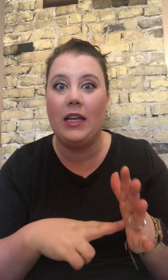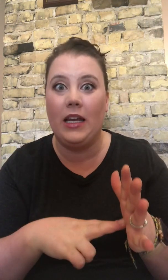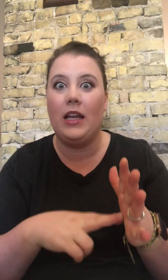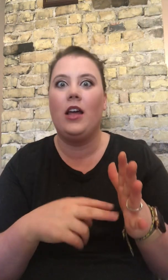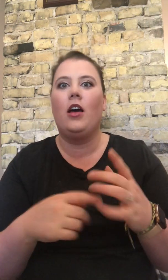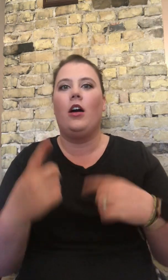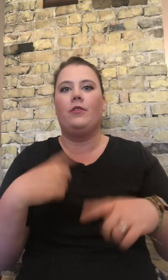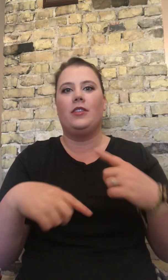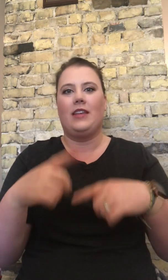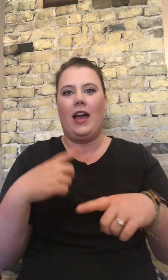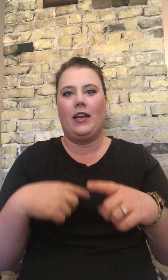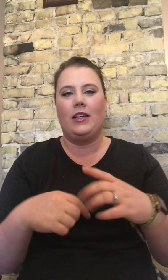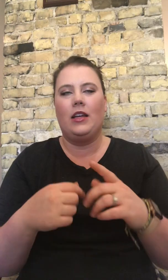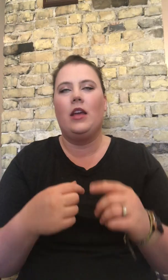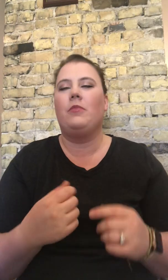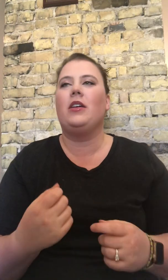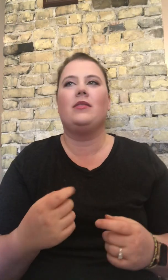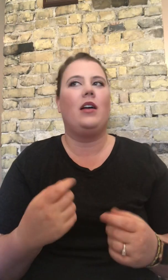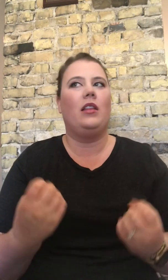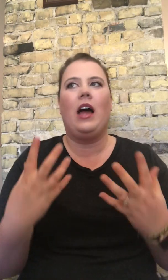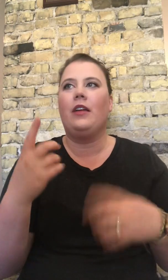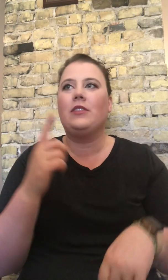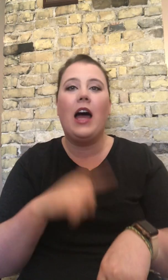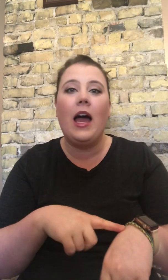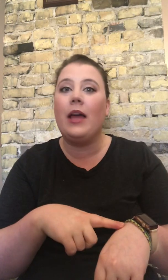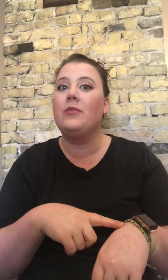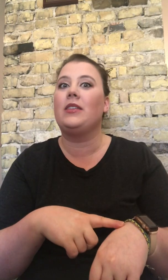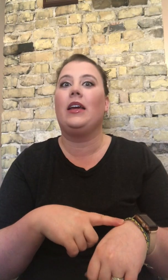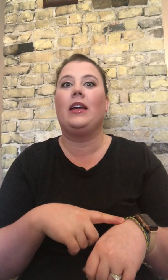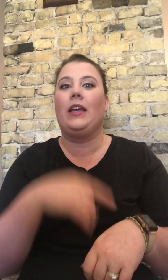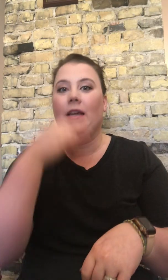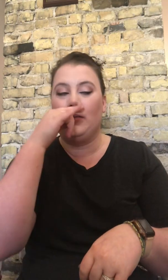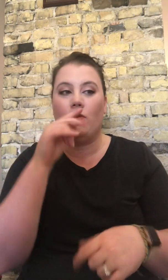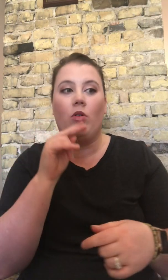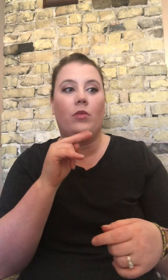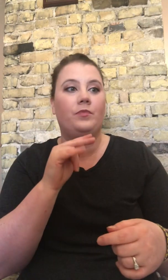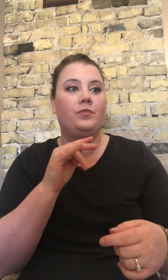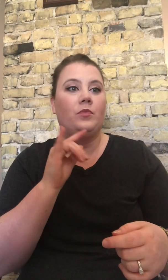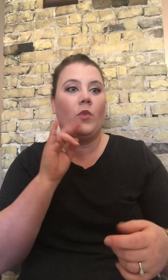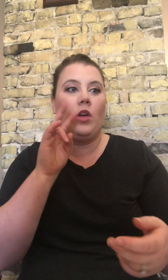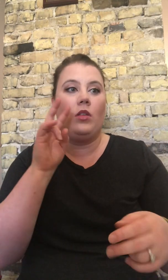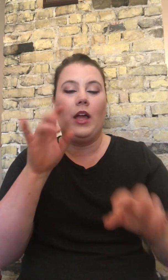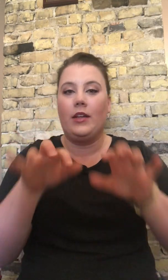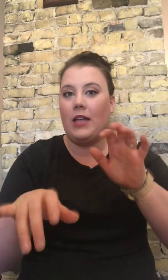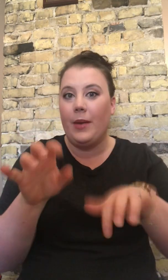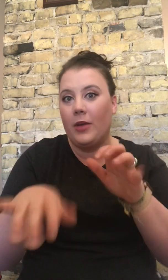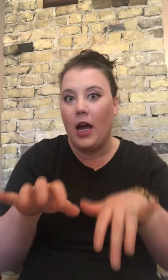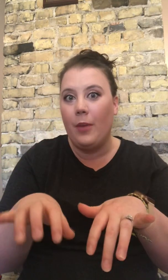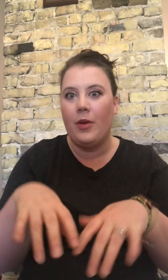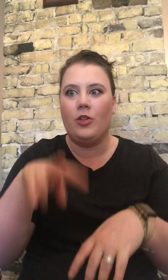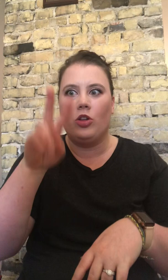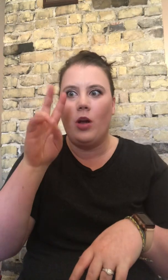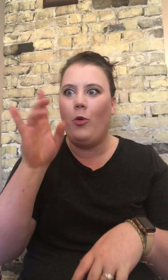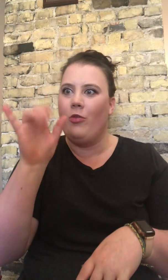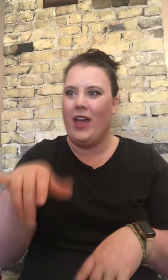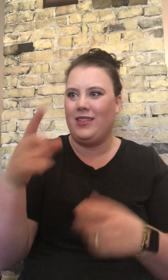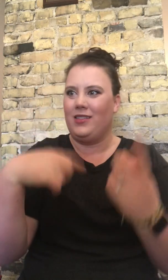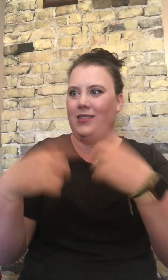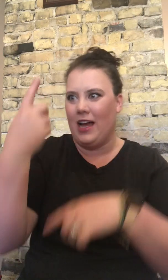meaning of the sign. Because a lot of times, like, kids will like type it up and they'll look up, oh, that's the sign